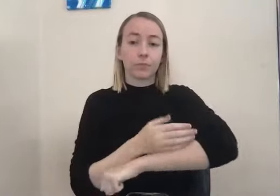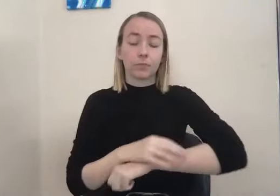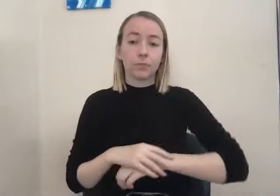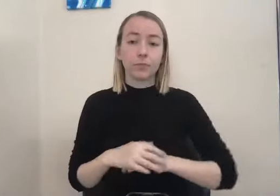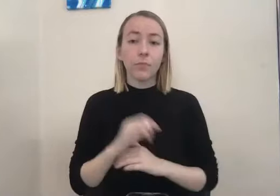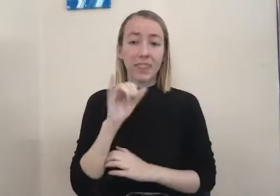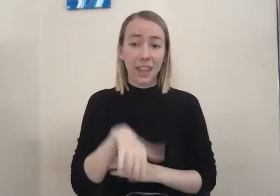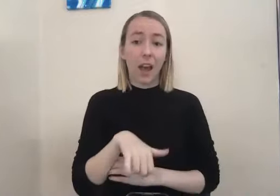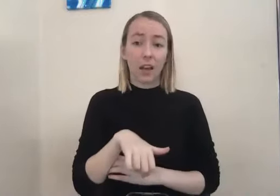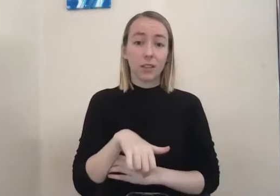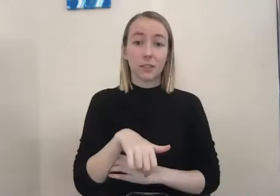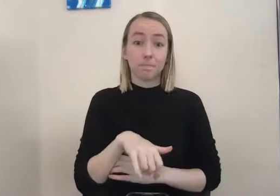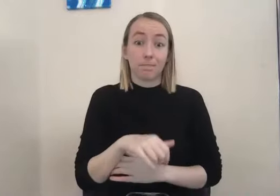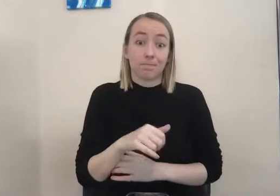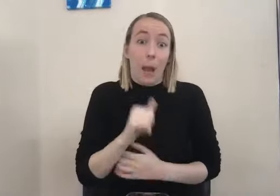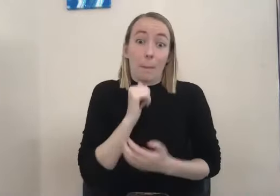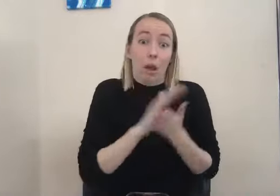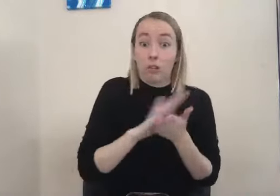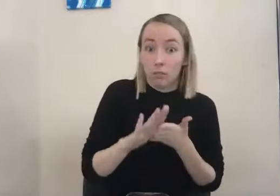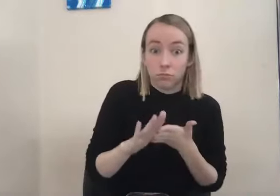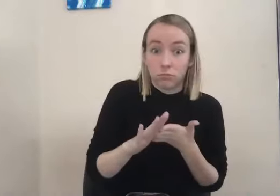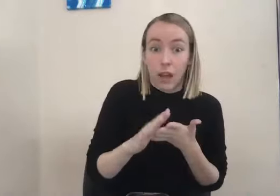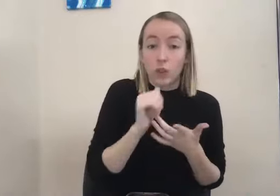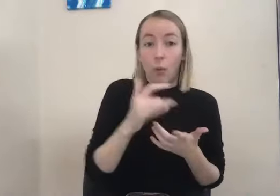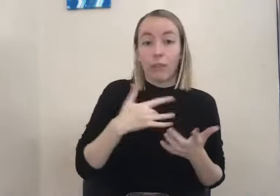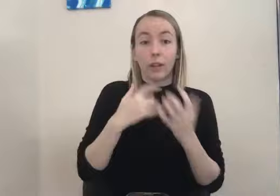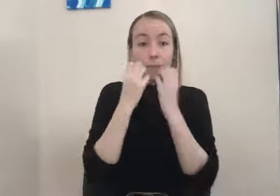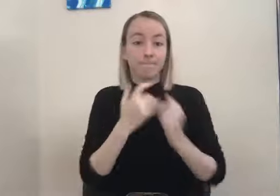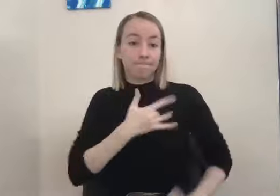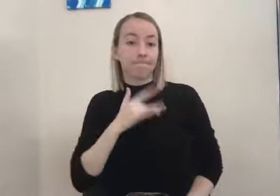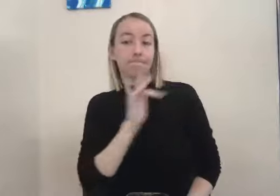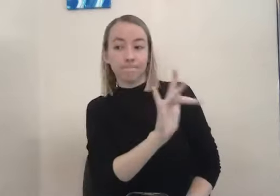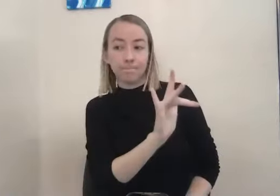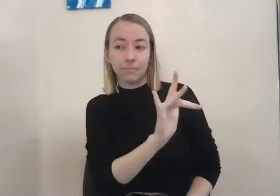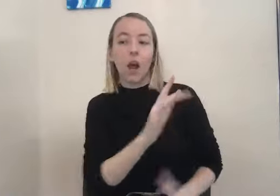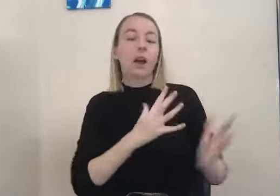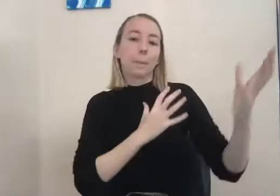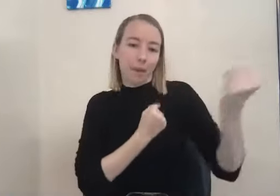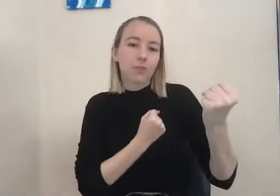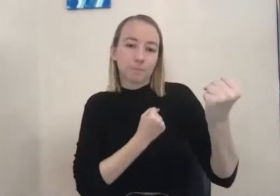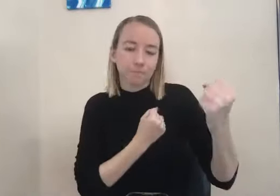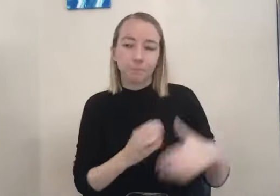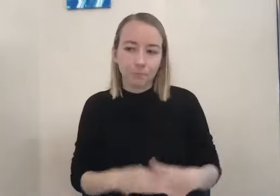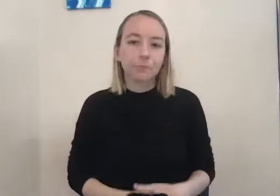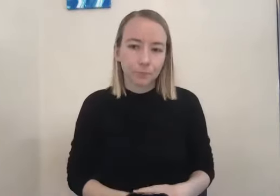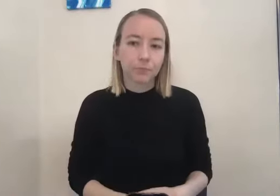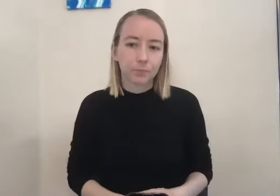discover how dishonest I was, because I thought I was just cat's pajamas. I really, really did. And I thought that I was always